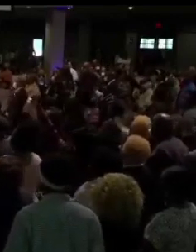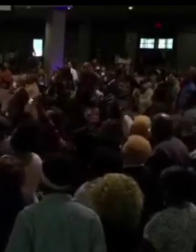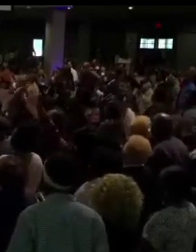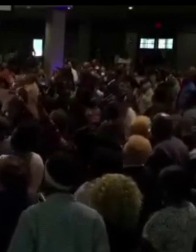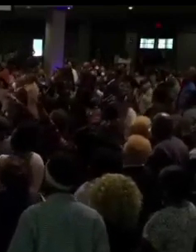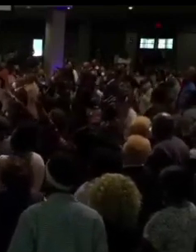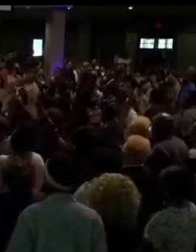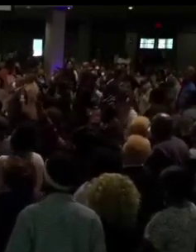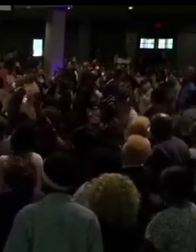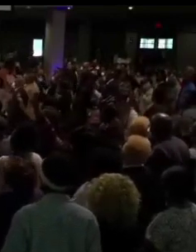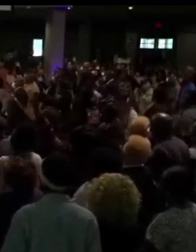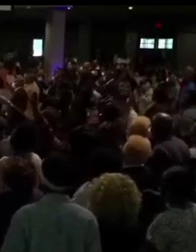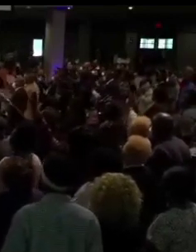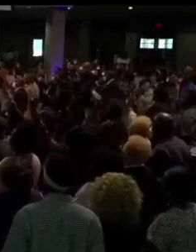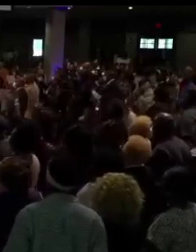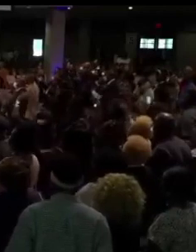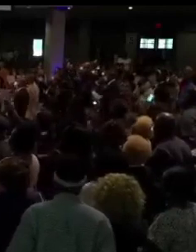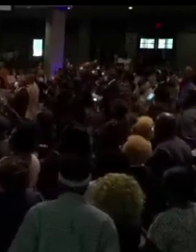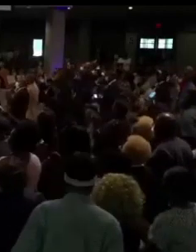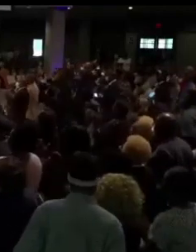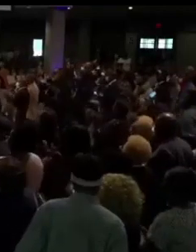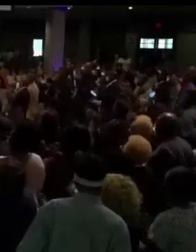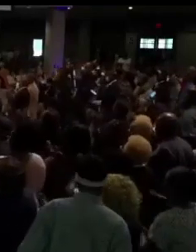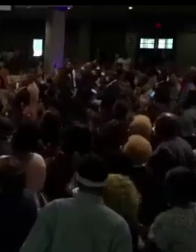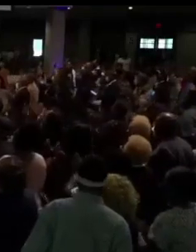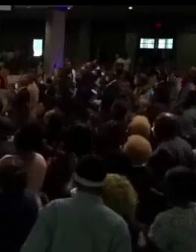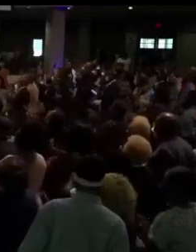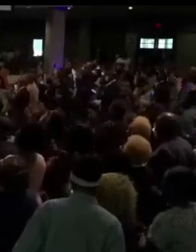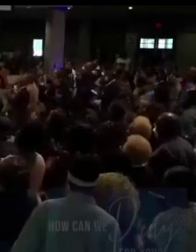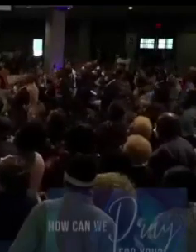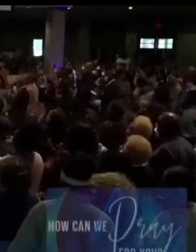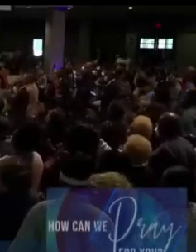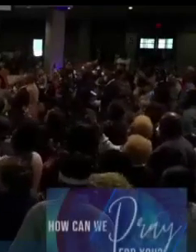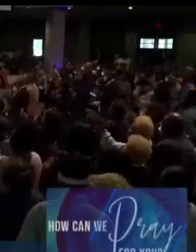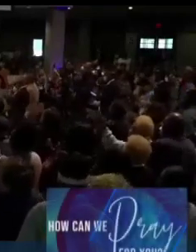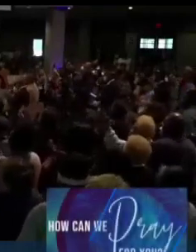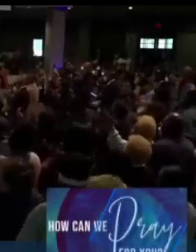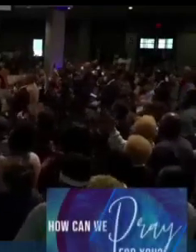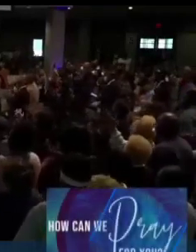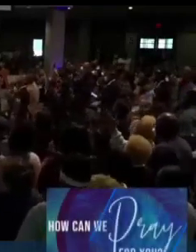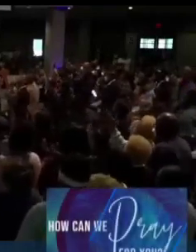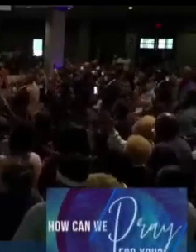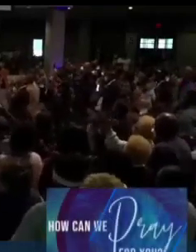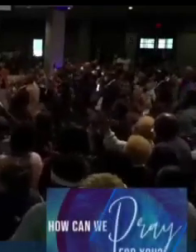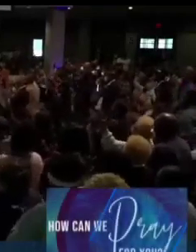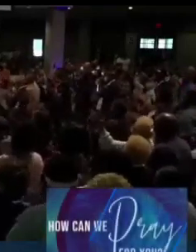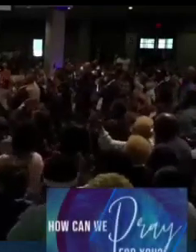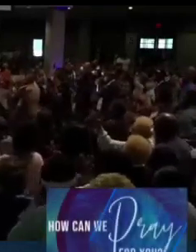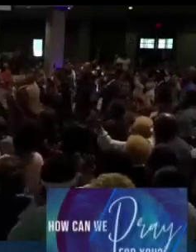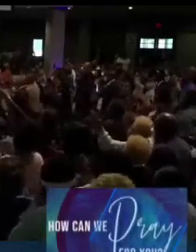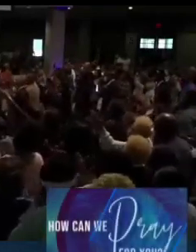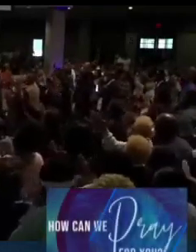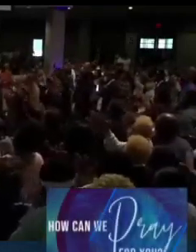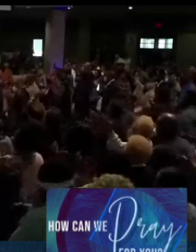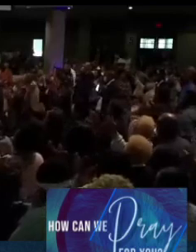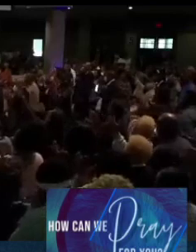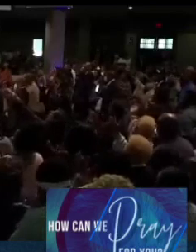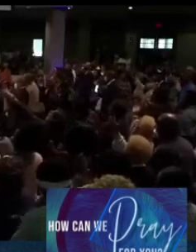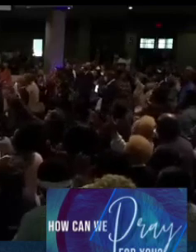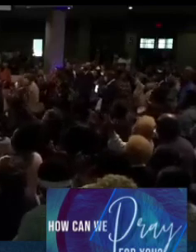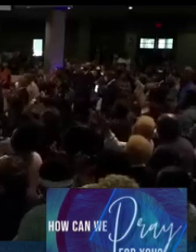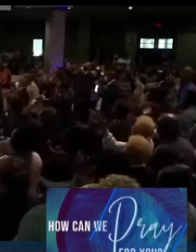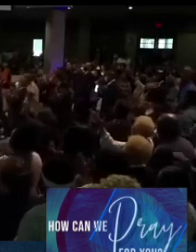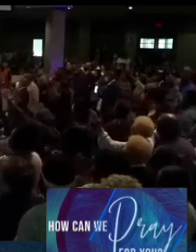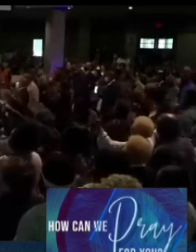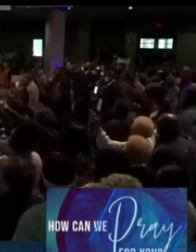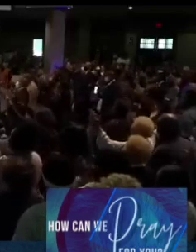Ghost. Clap your hands and say, Holy Ghost, take full control. You're already in me.